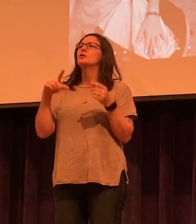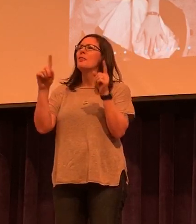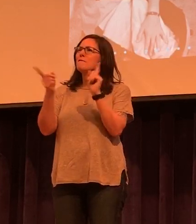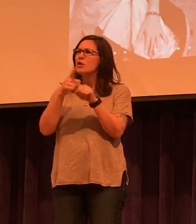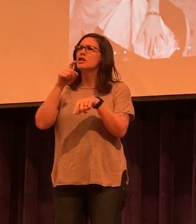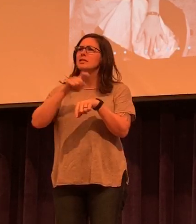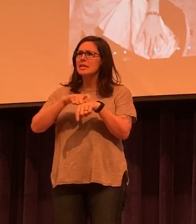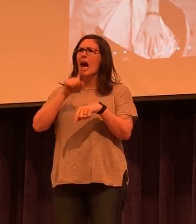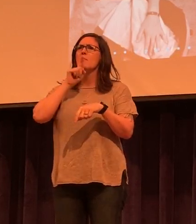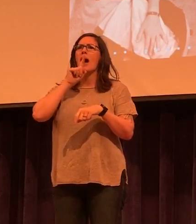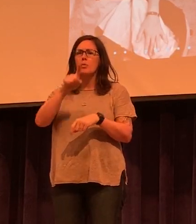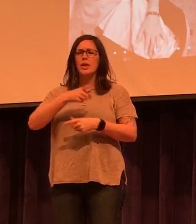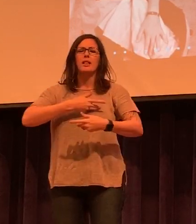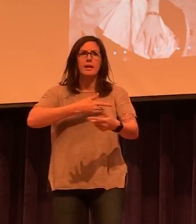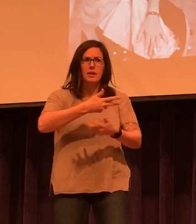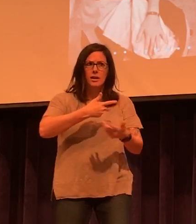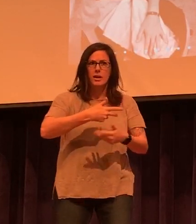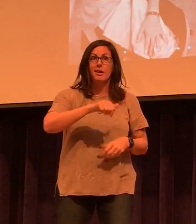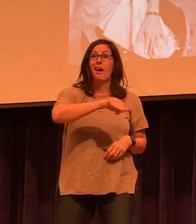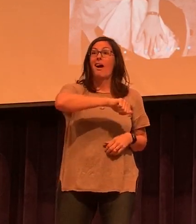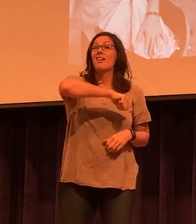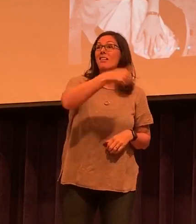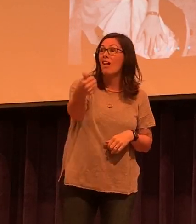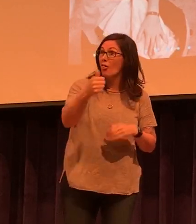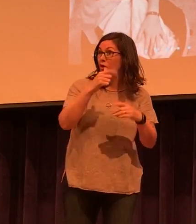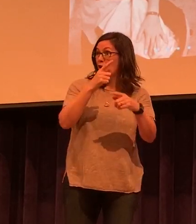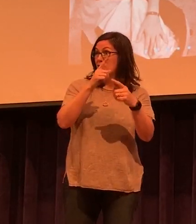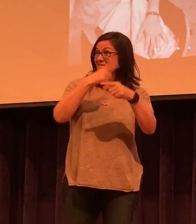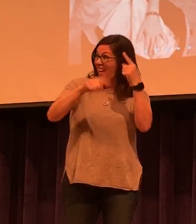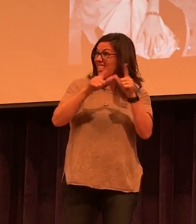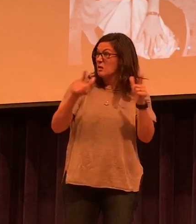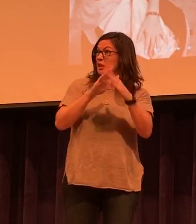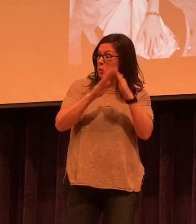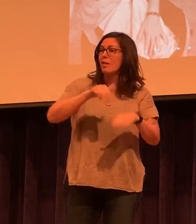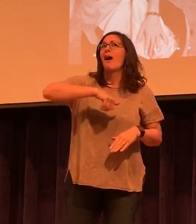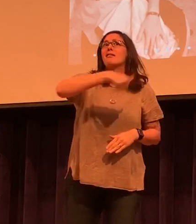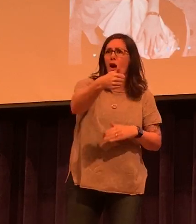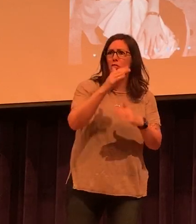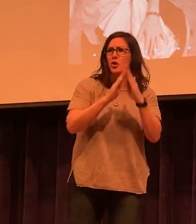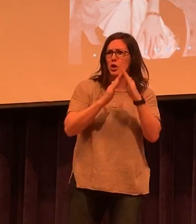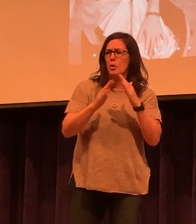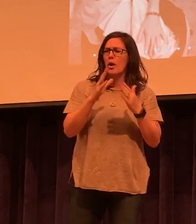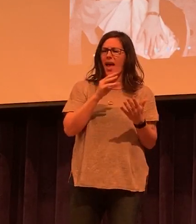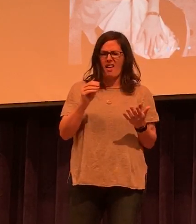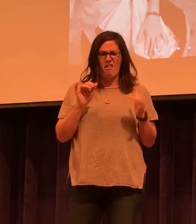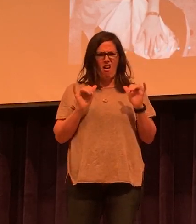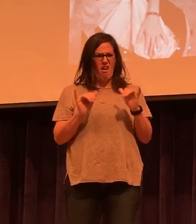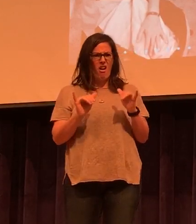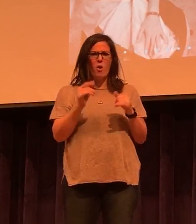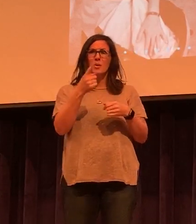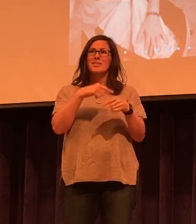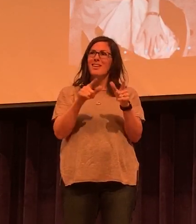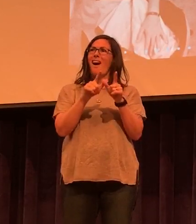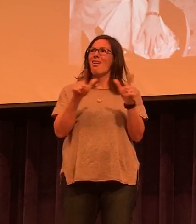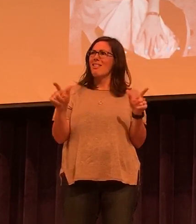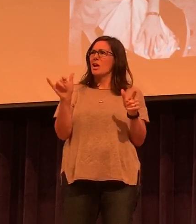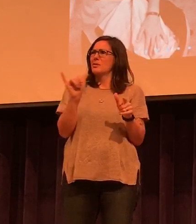Language Dictionary Project. This was the first time I had actually engaged with another signing community using another